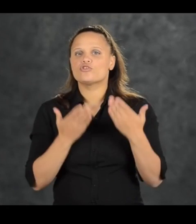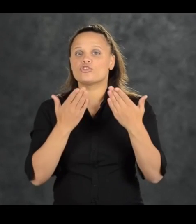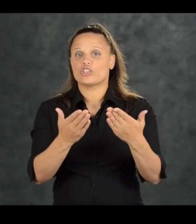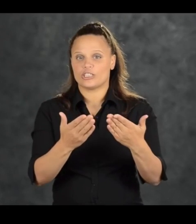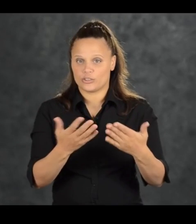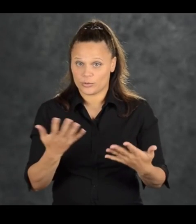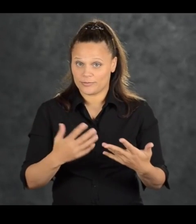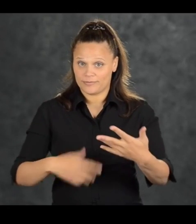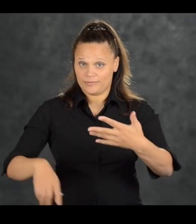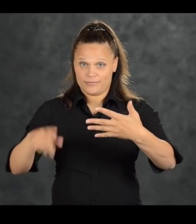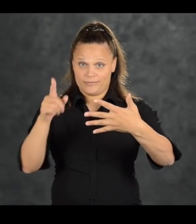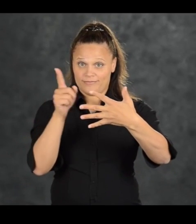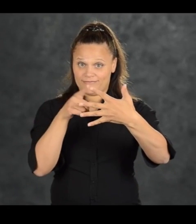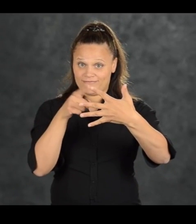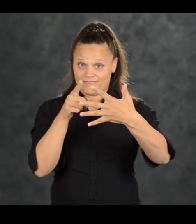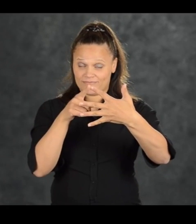is to